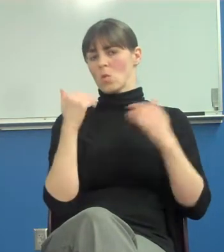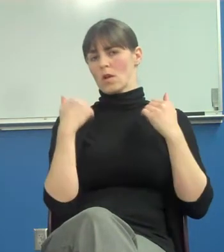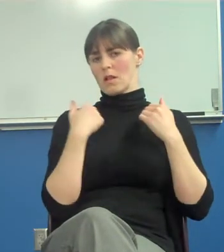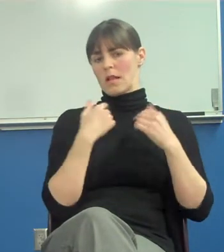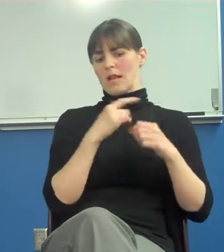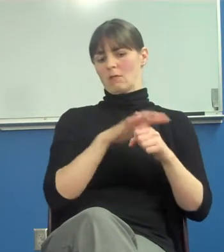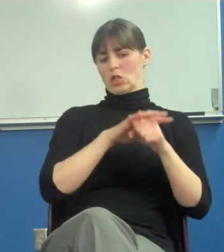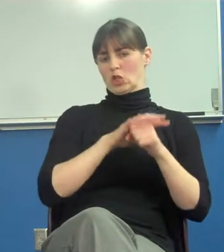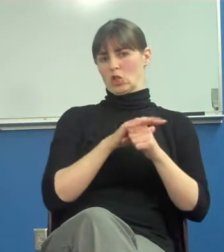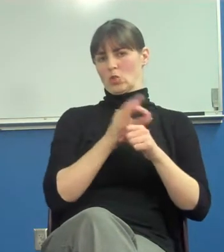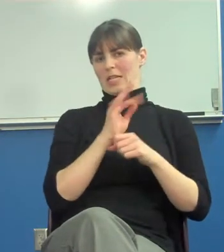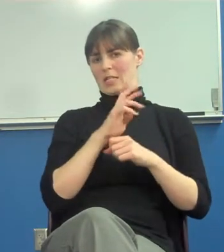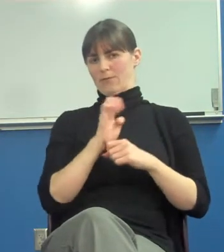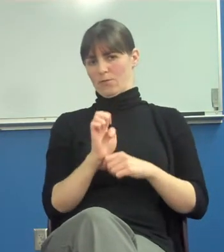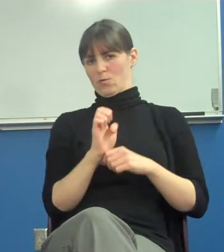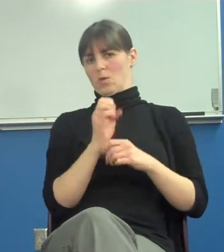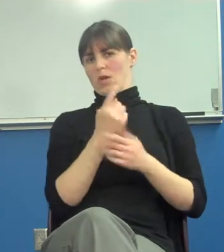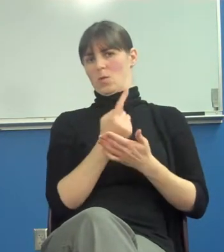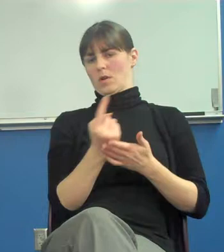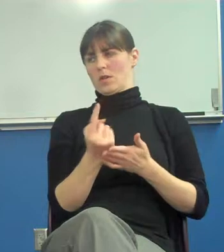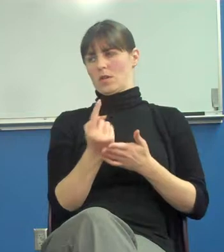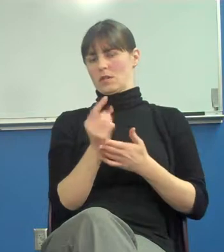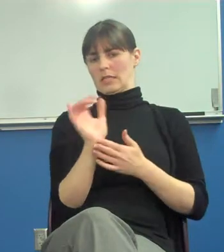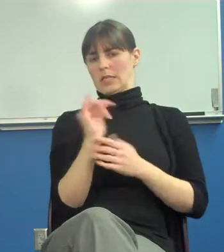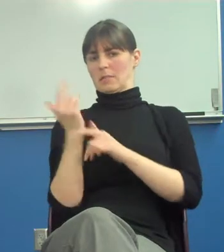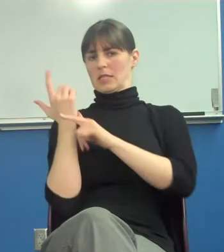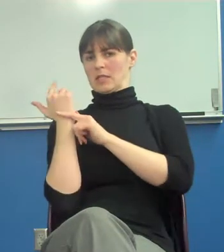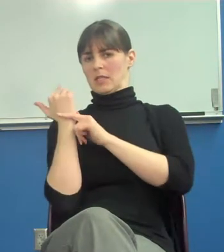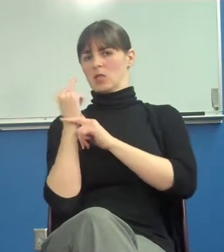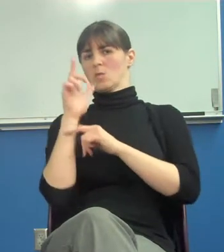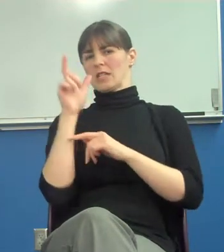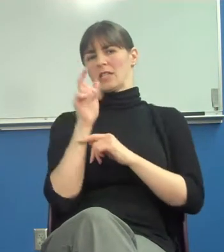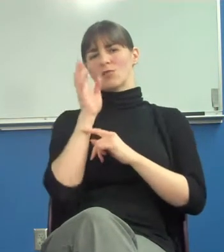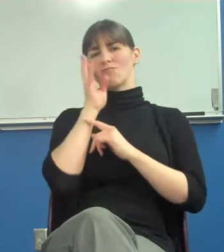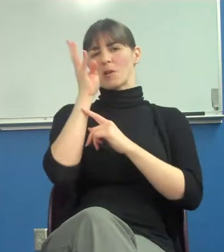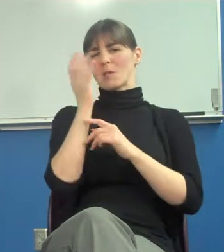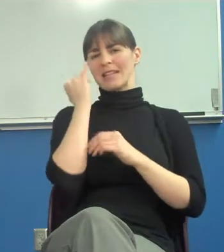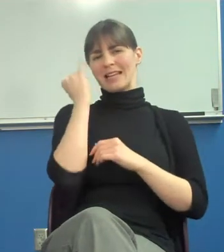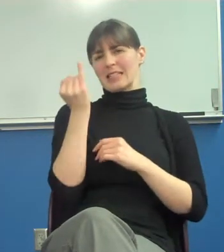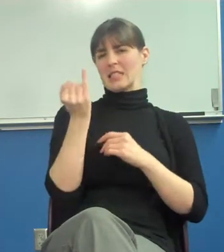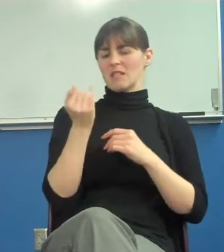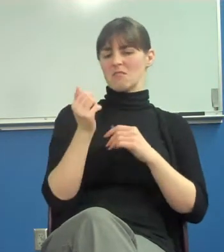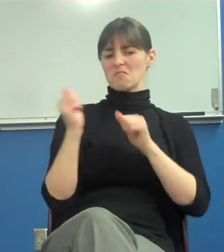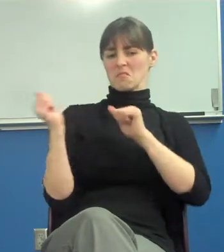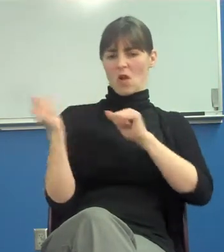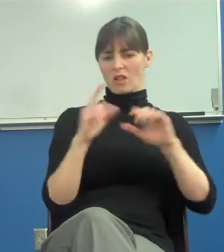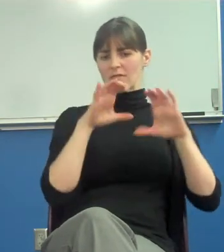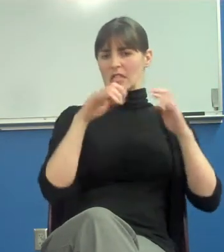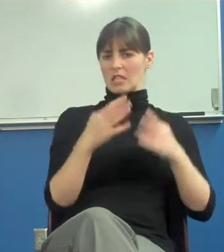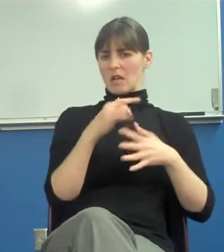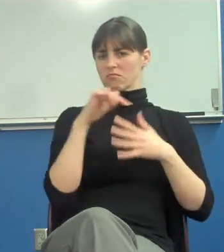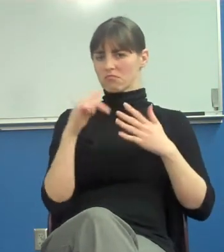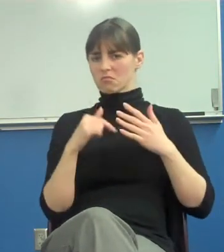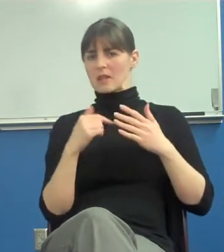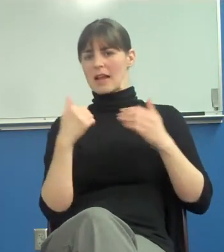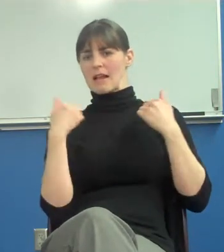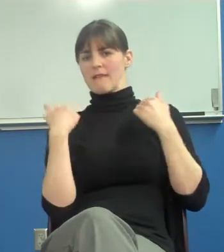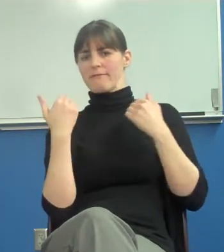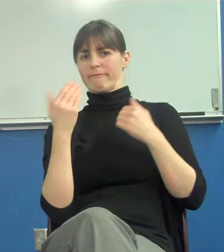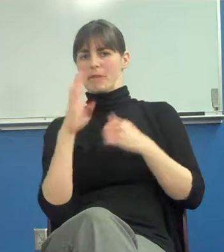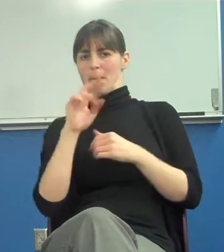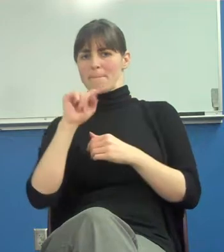week. And same as last year, we are going to need to come up with an idea. All the clubs have to have like a